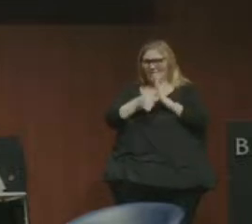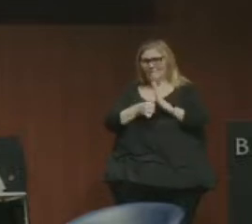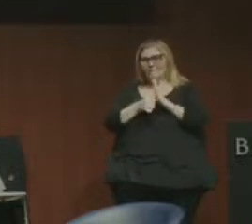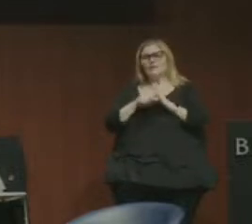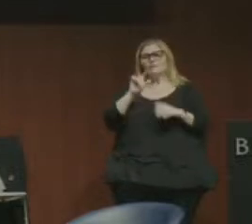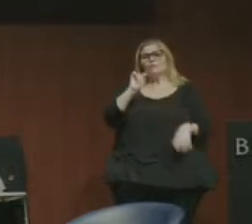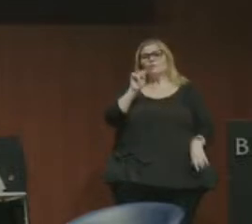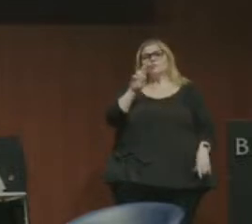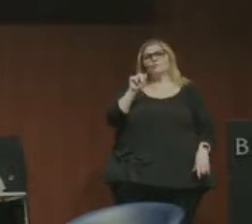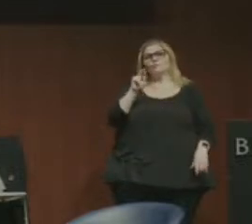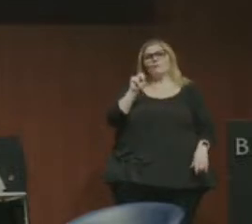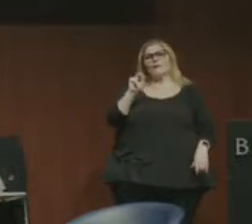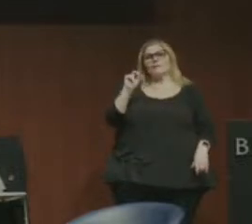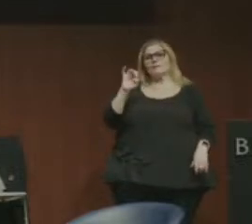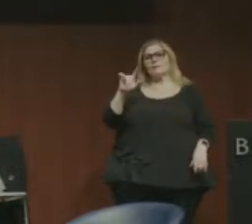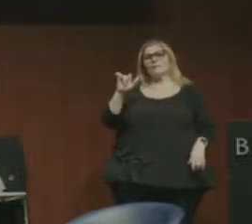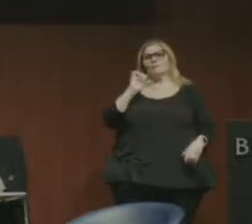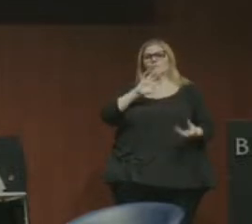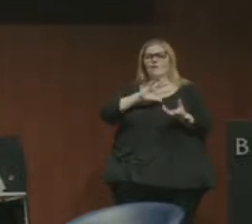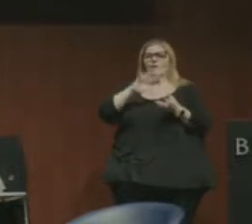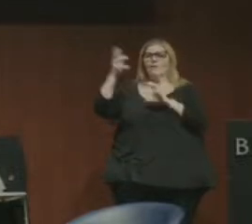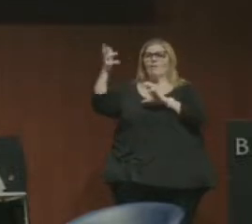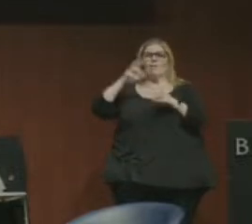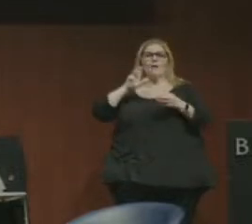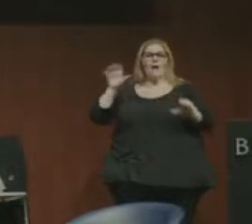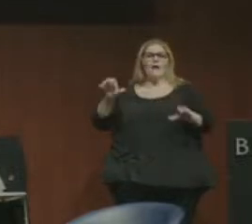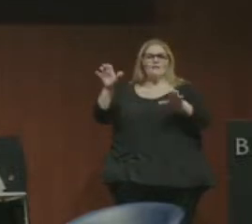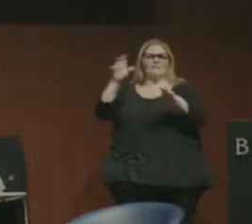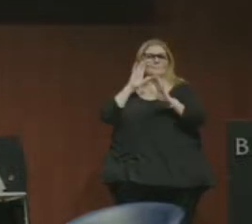transnational activism and development.